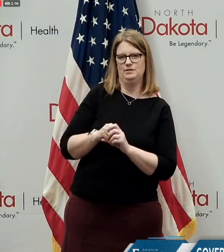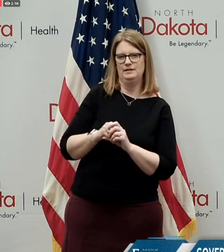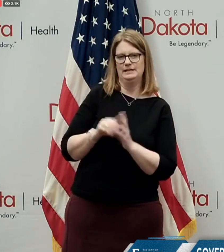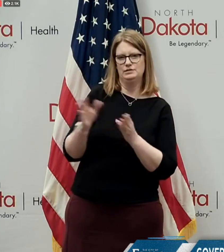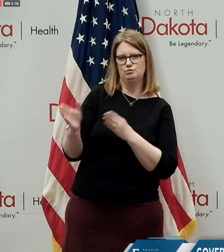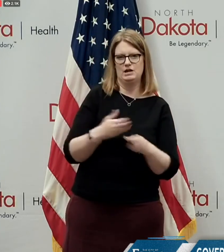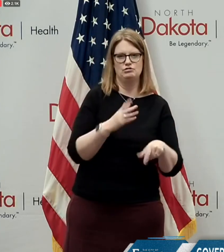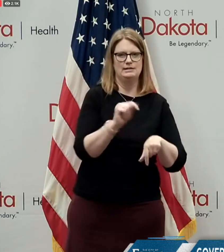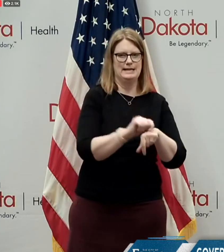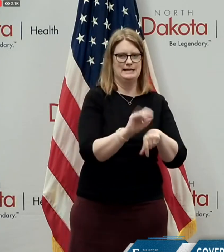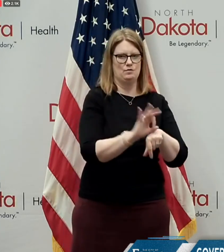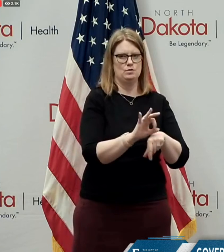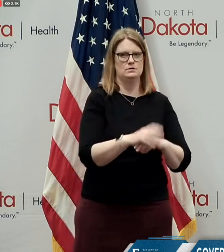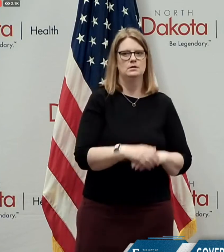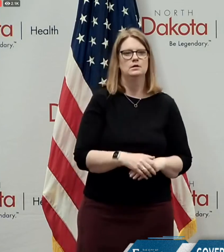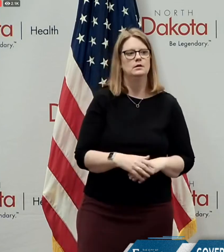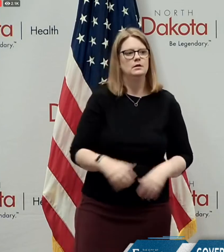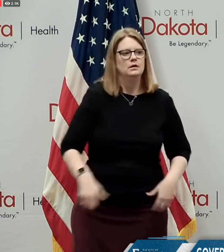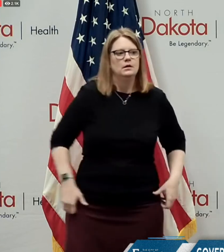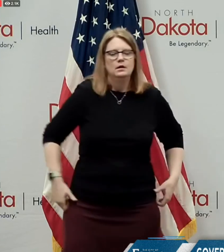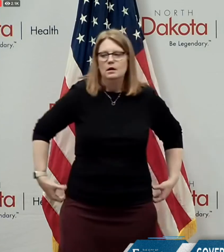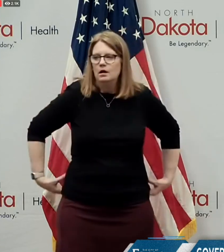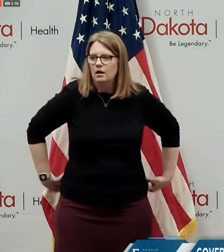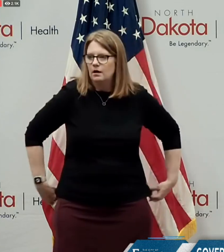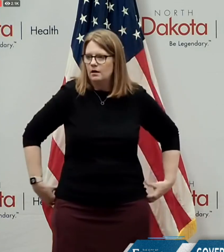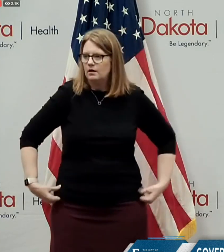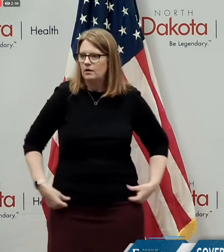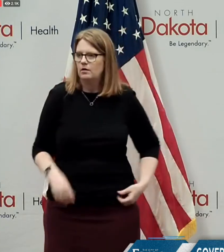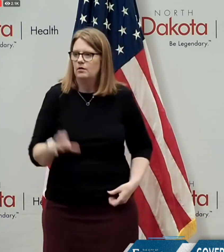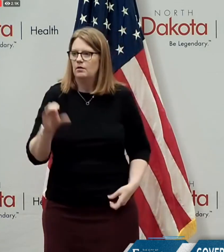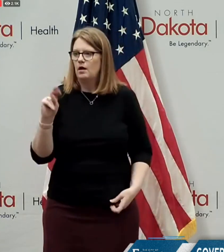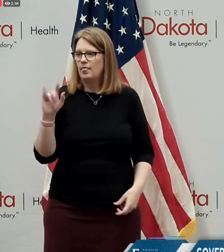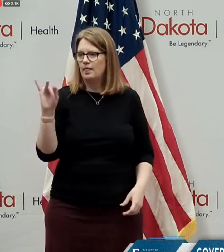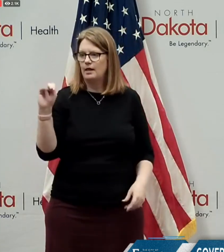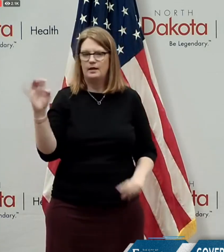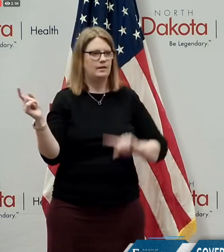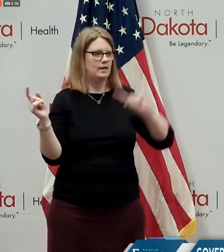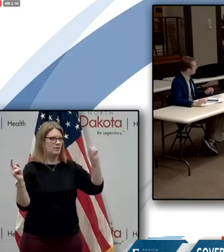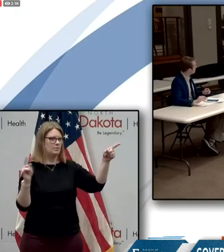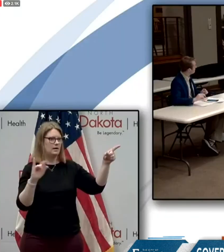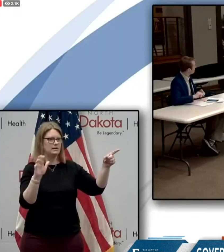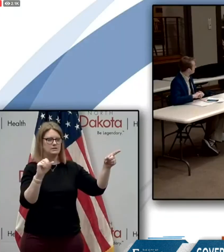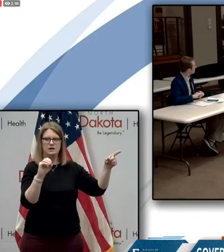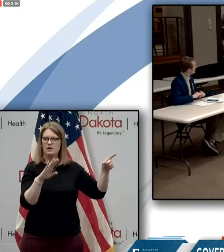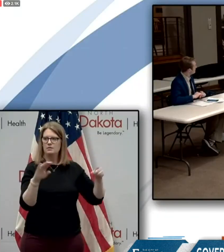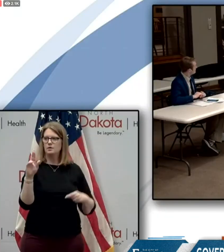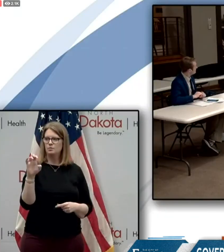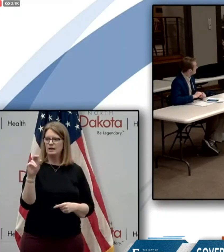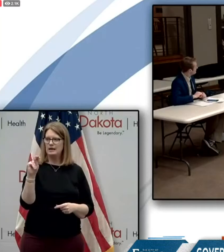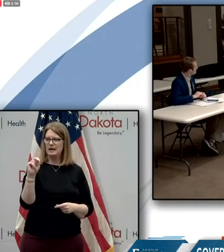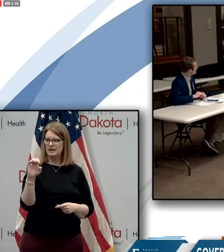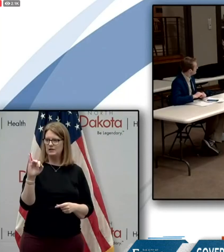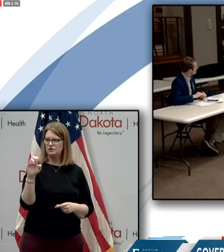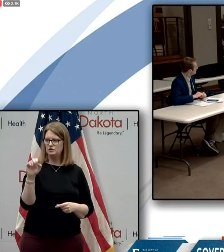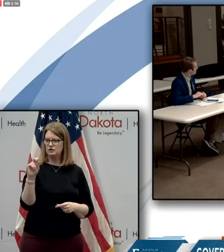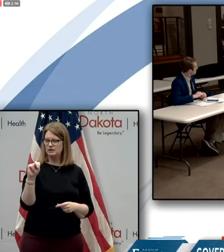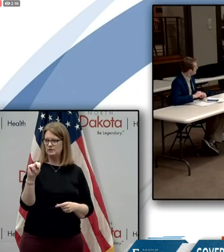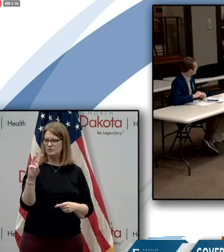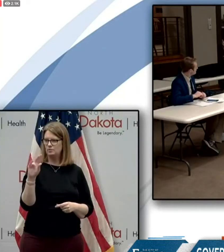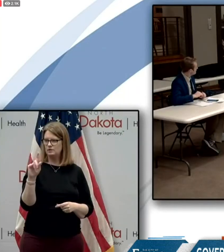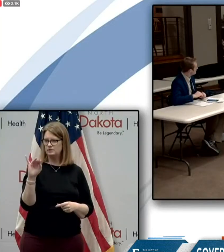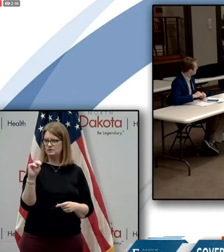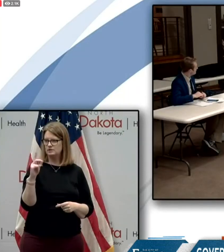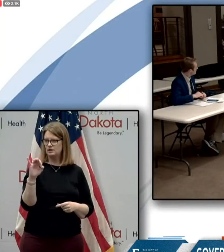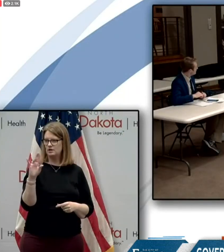force. Okay, I'm going to go back online, and then we'll come back to Jacob. Renee Jean with the Williston Herald.